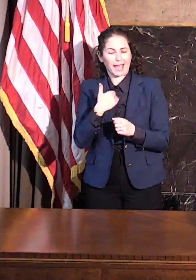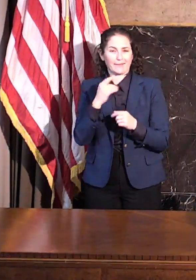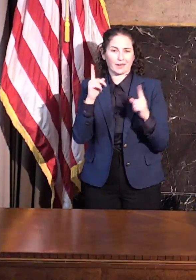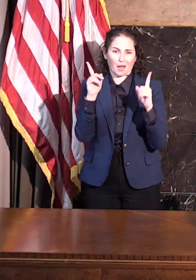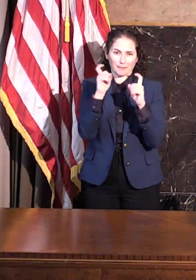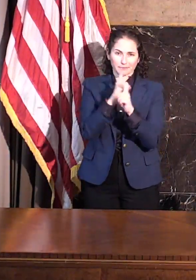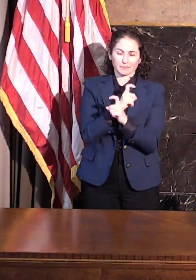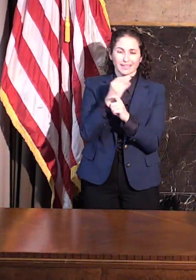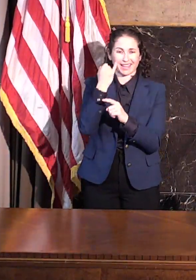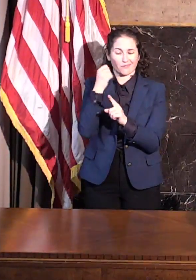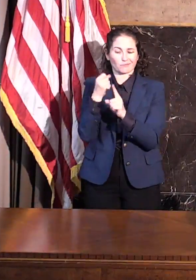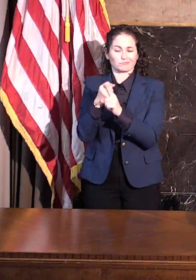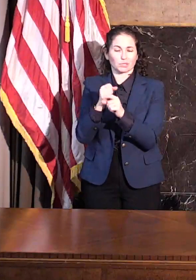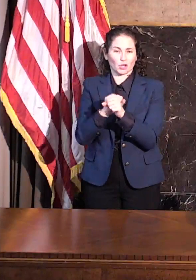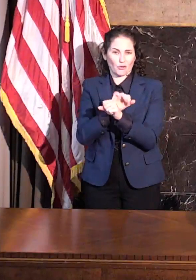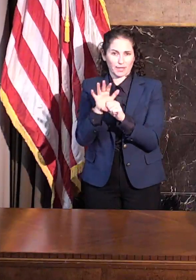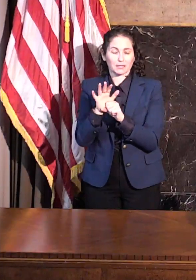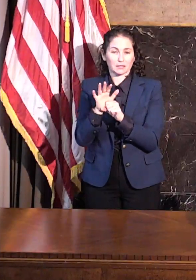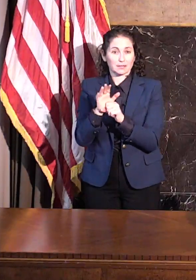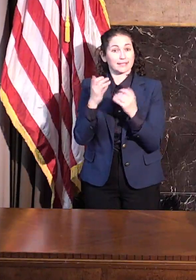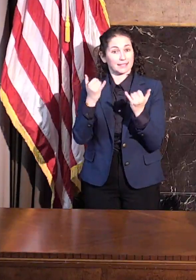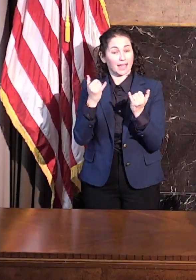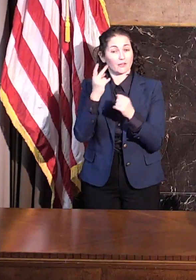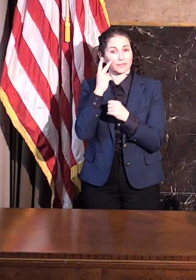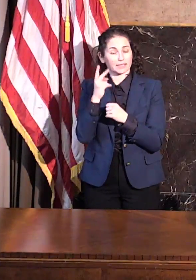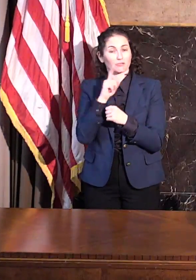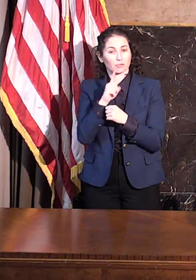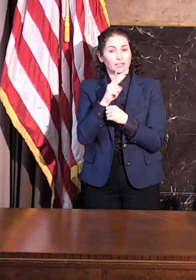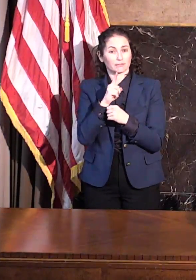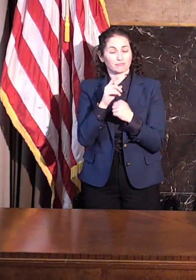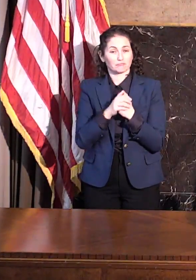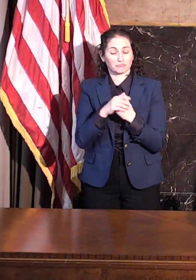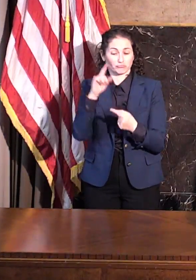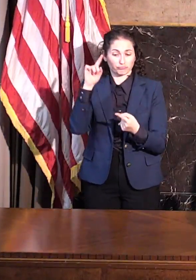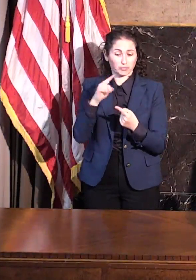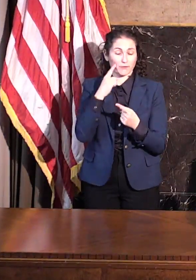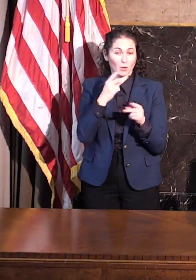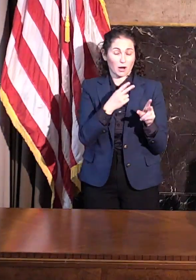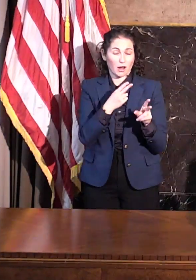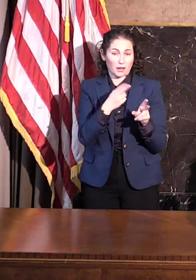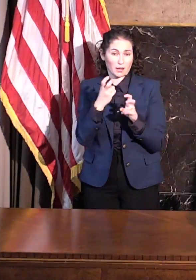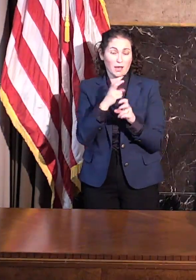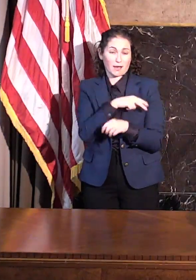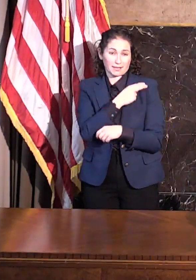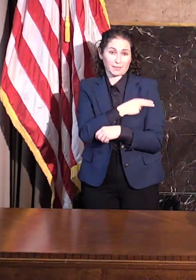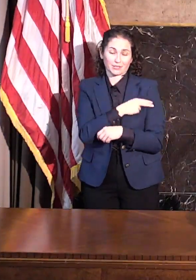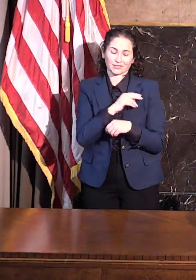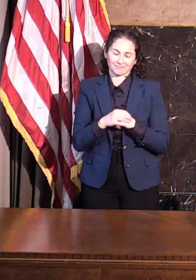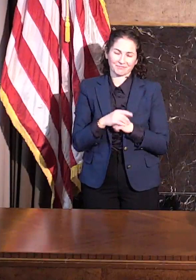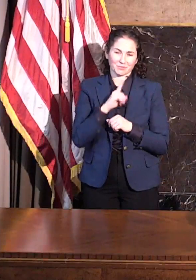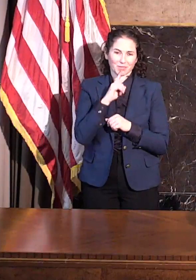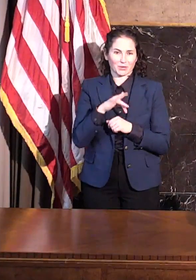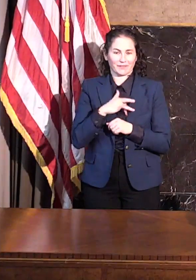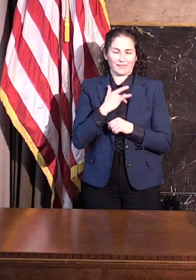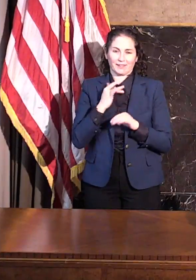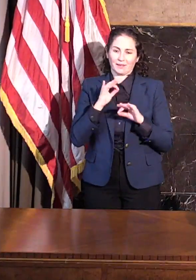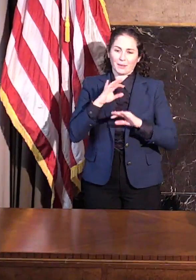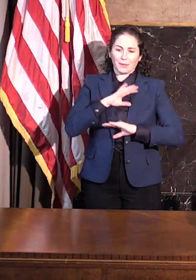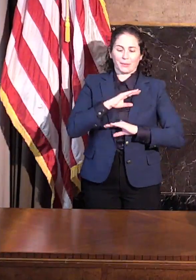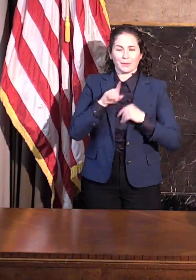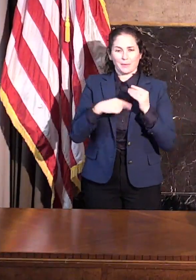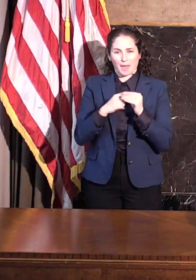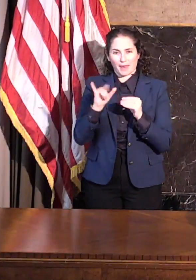the vaccine strategy is working. Because as we have driven vaccine first and foremost to the most vulnerable people, the